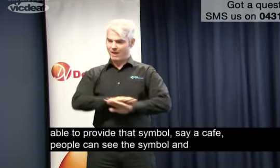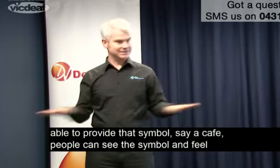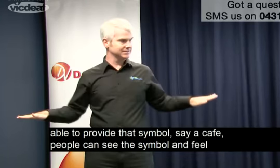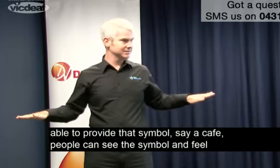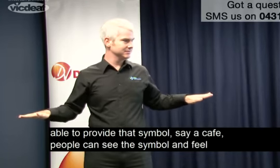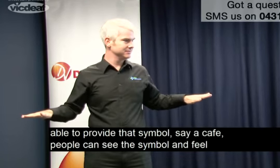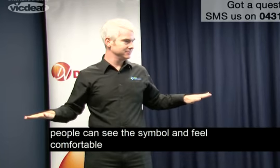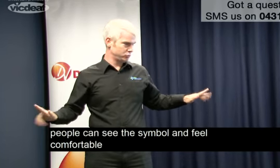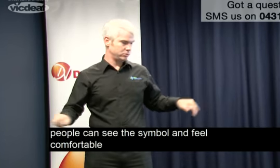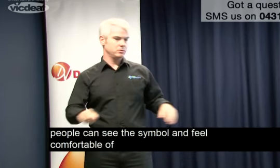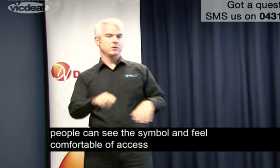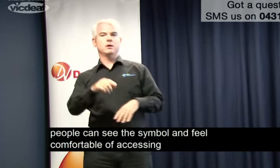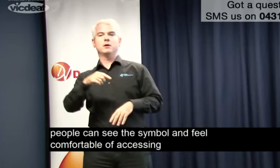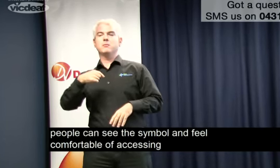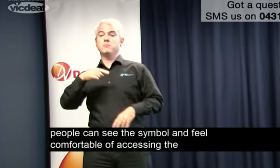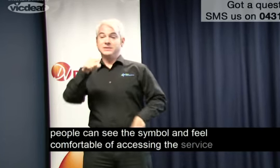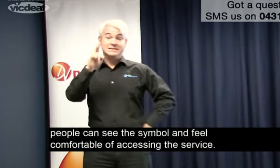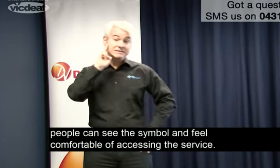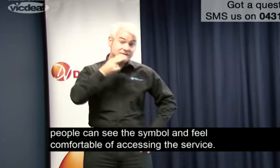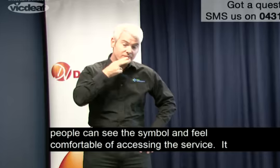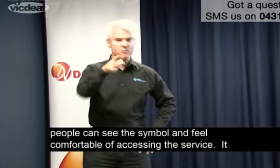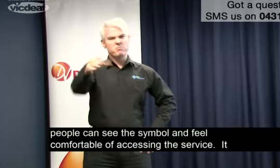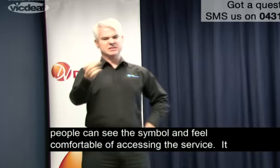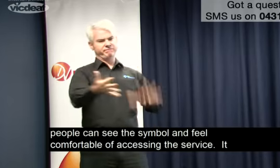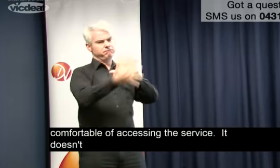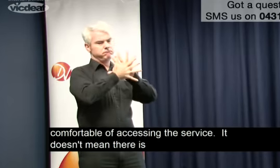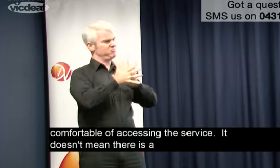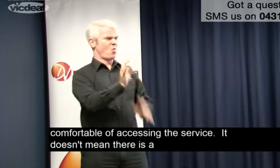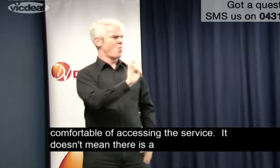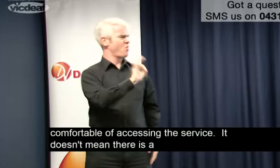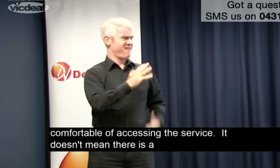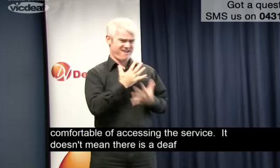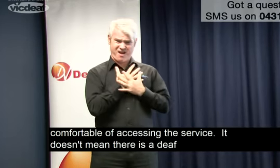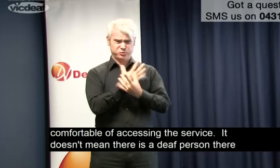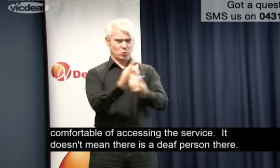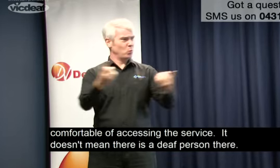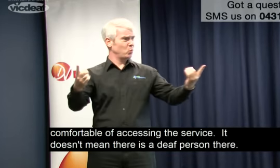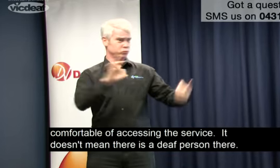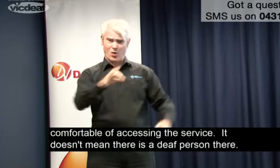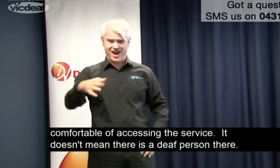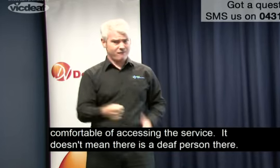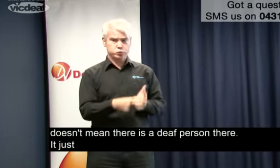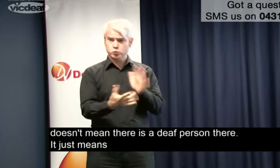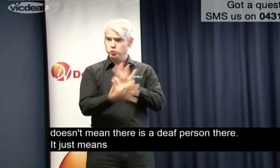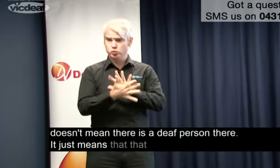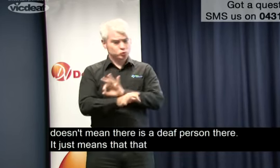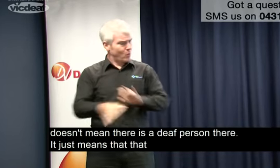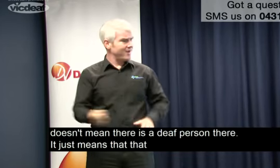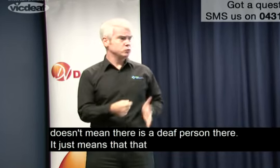that service is accessible. That's all that symbol means. And that's who we're targeting. It's not deaf people. It's up to you. You don't have